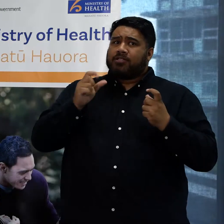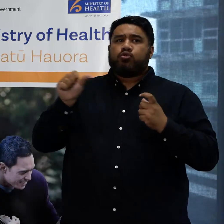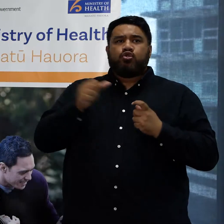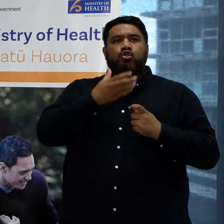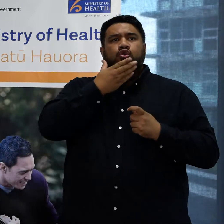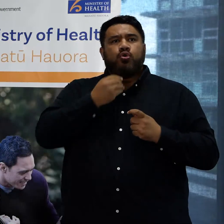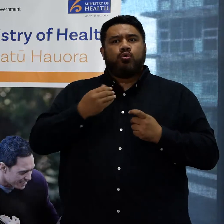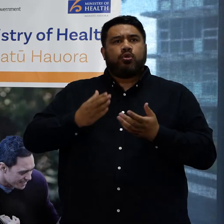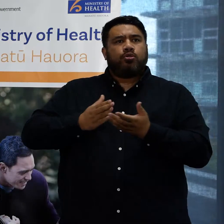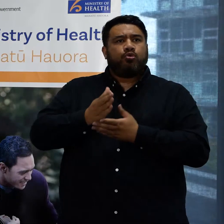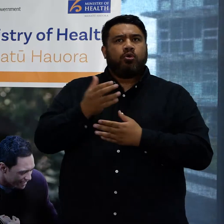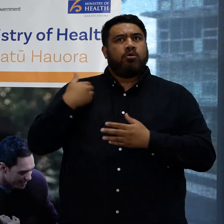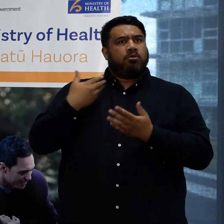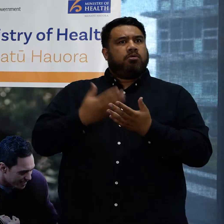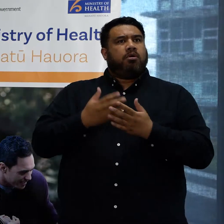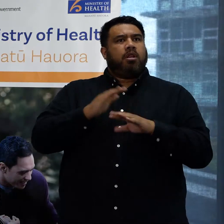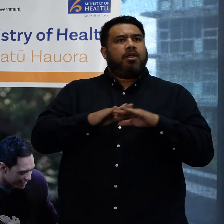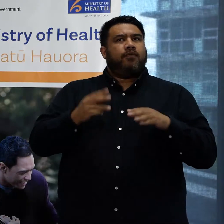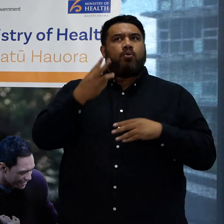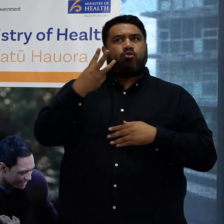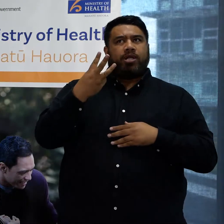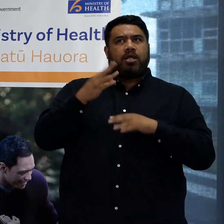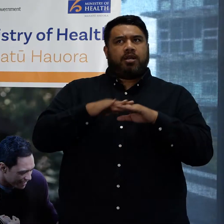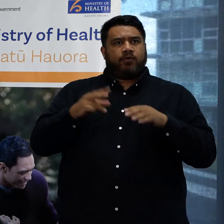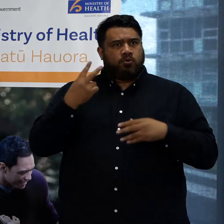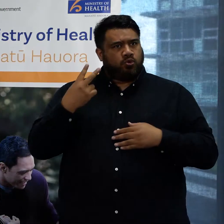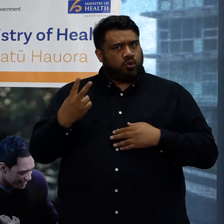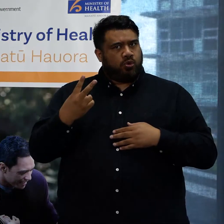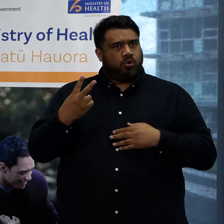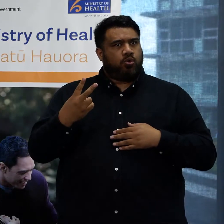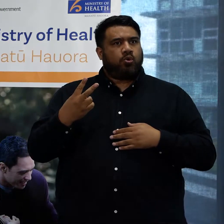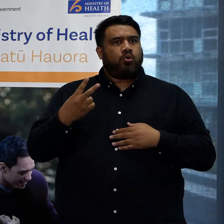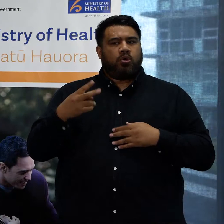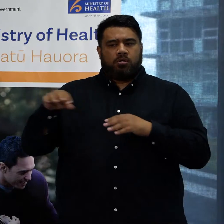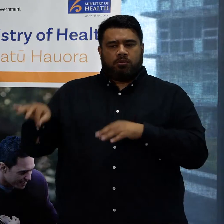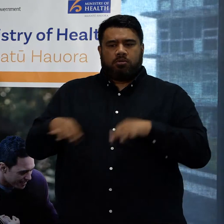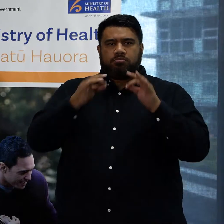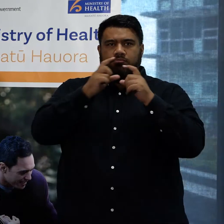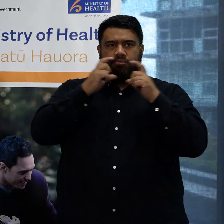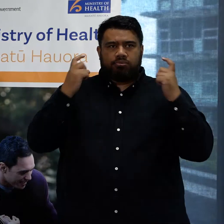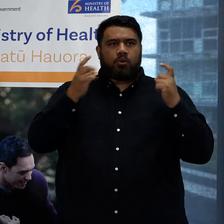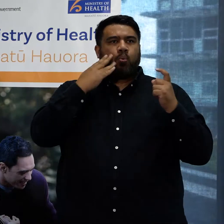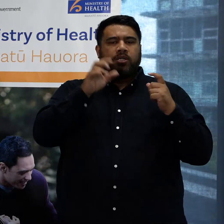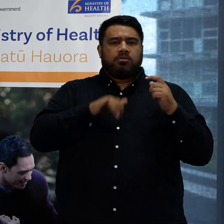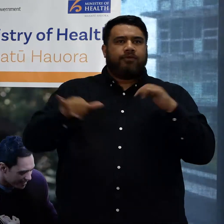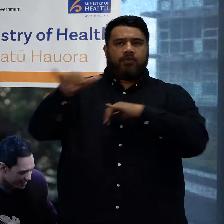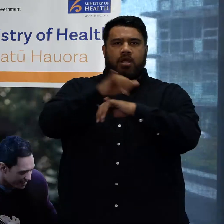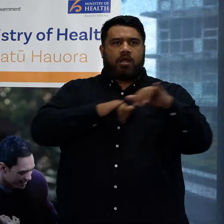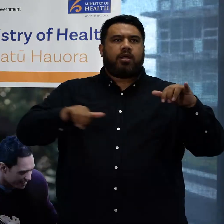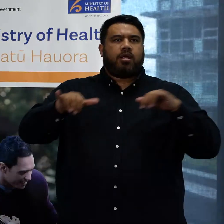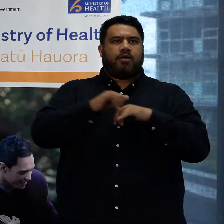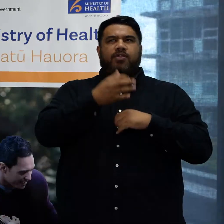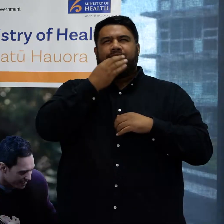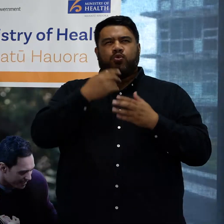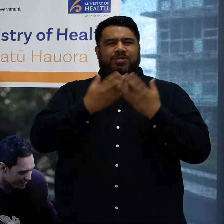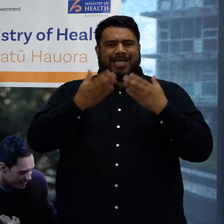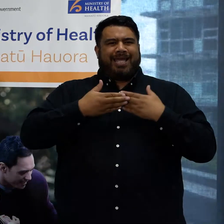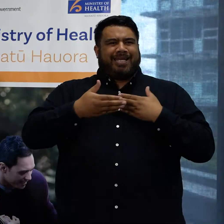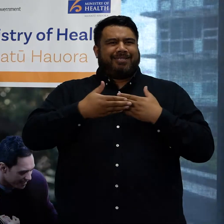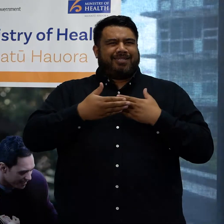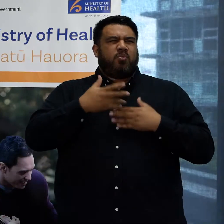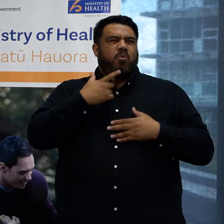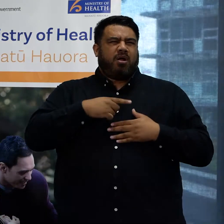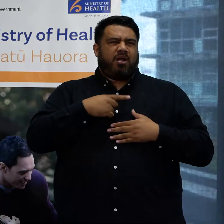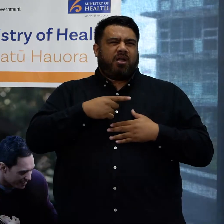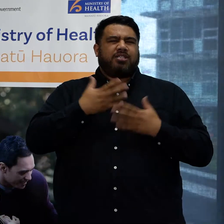us, during alert levels 3 and 2. Dust them back off, and when you travel over the next few days, please